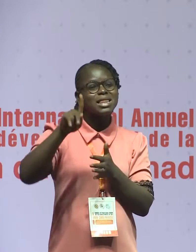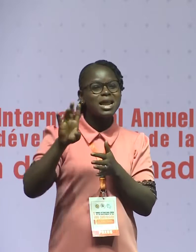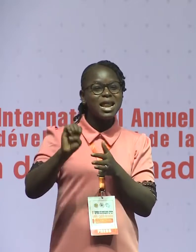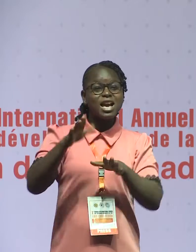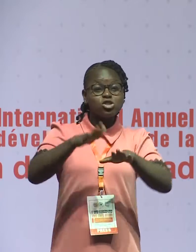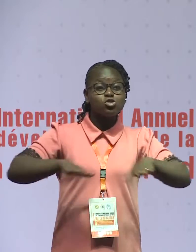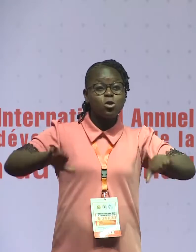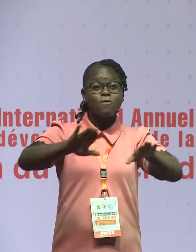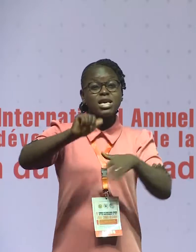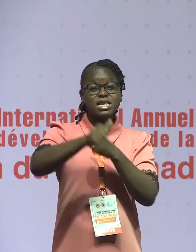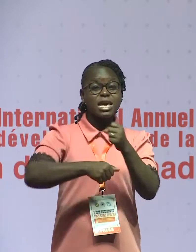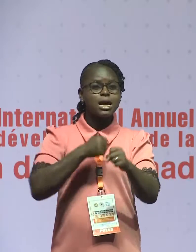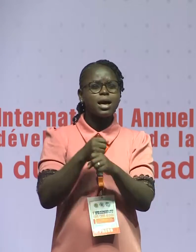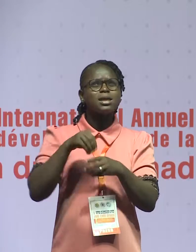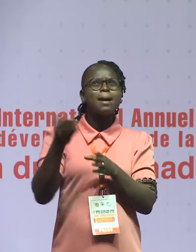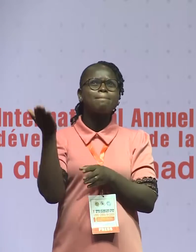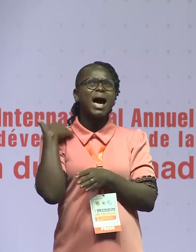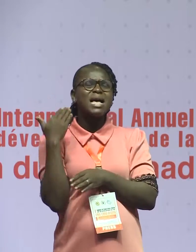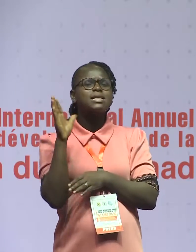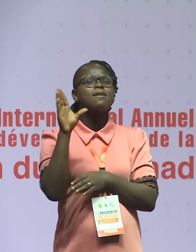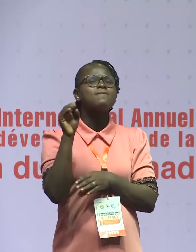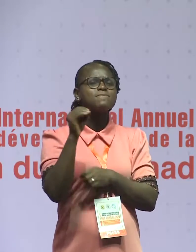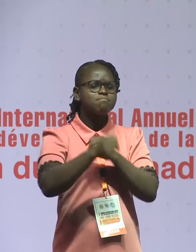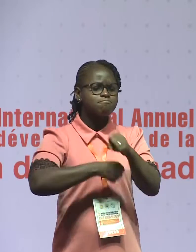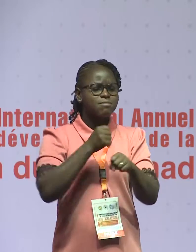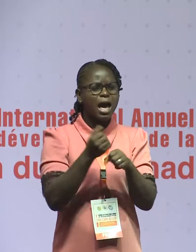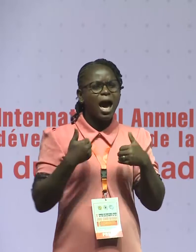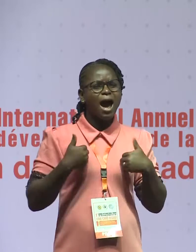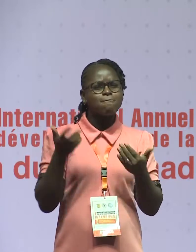past 50 years had reduced